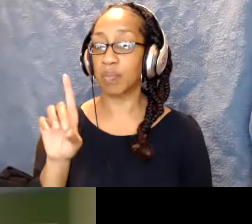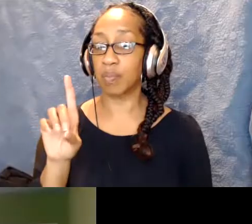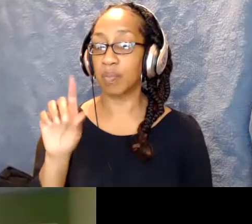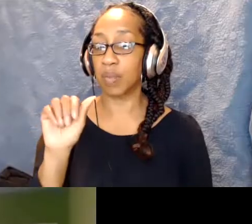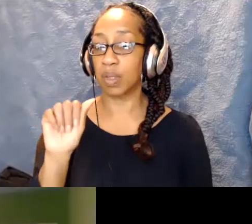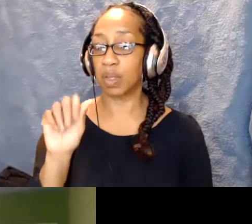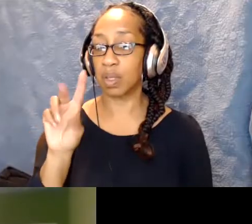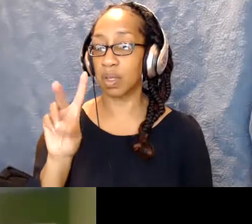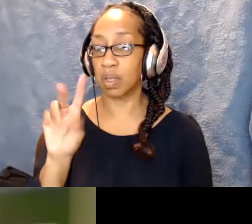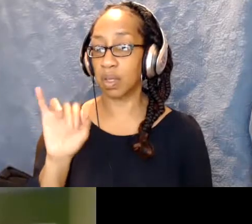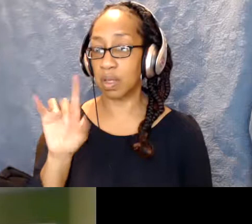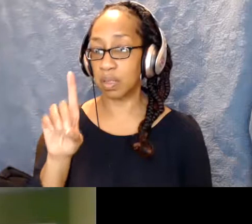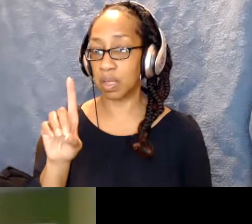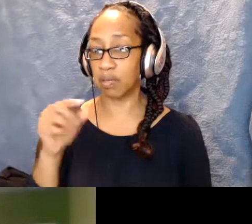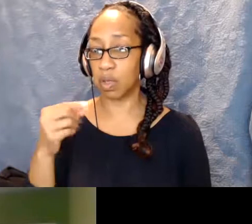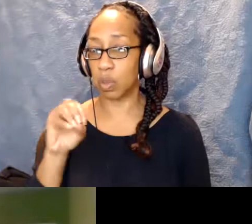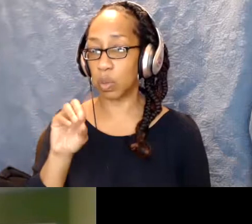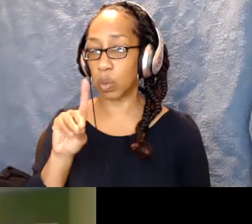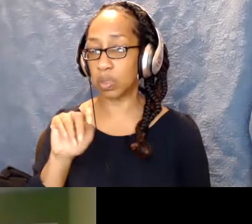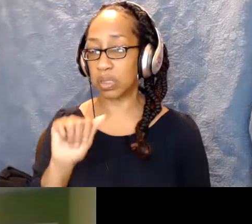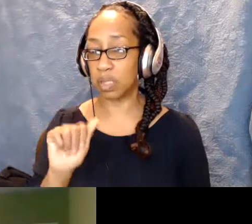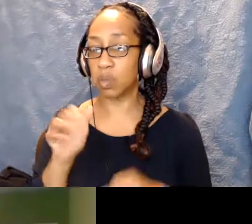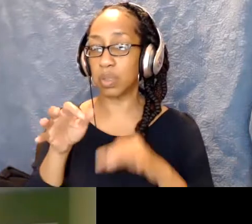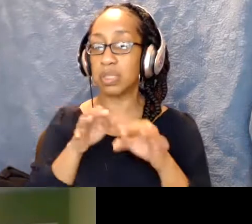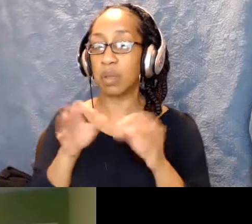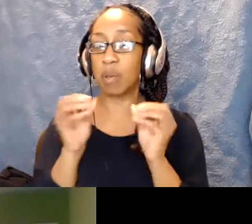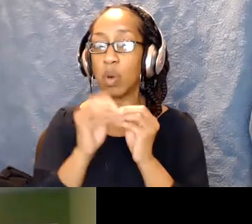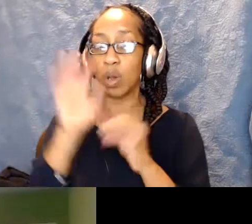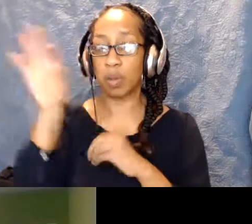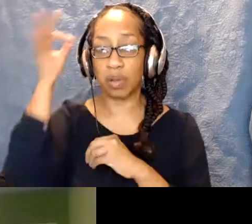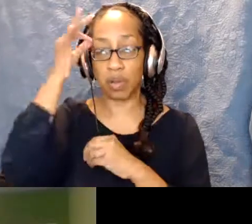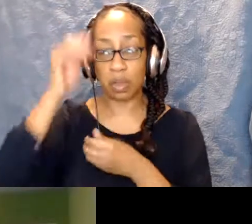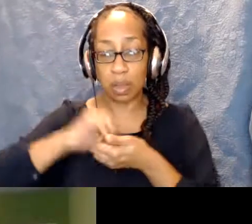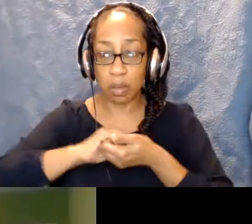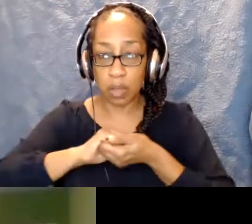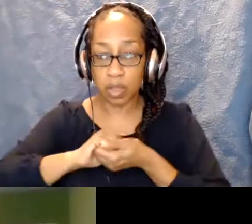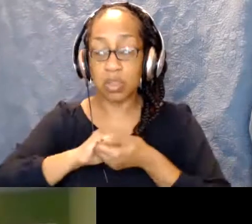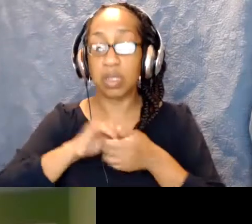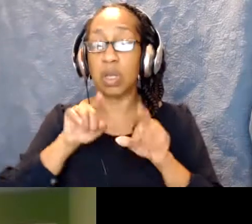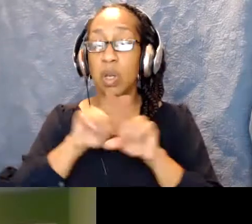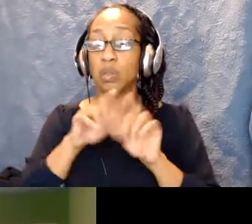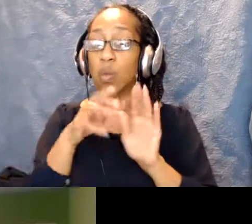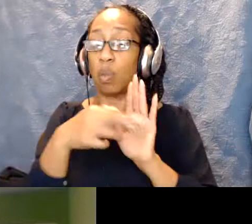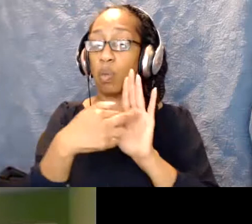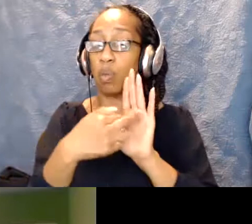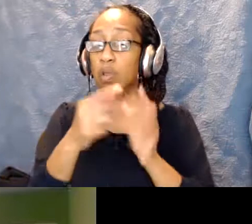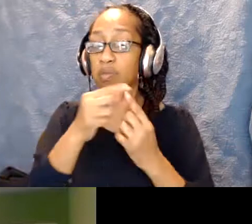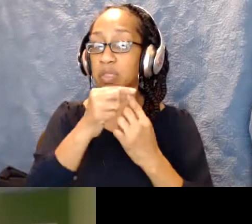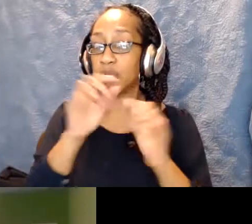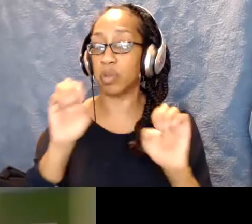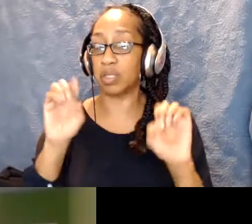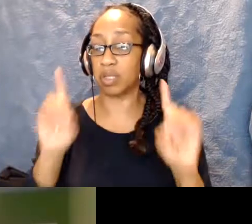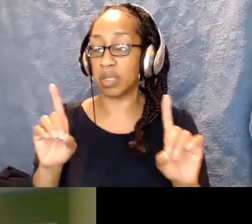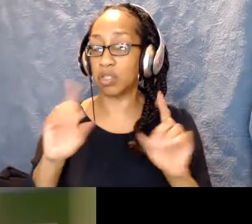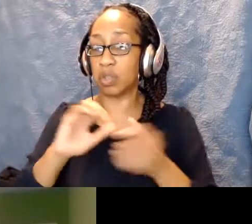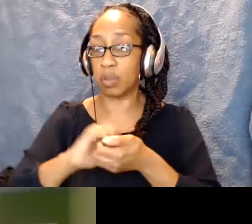who will talk with you some more about our federal partnership activities and the role of special education in these partnerships at the